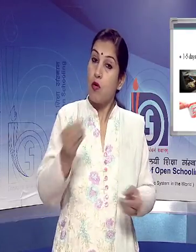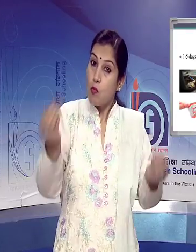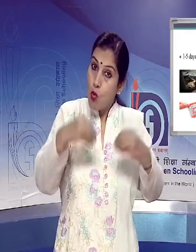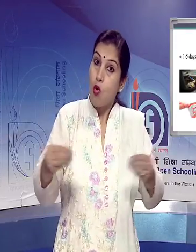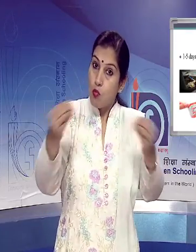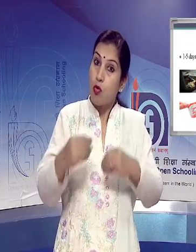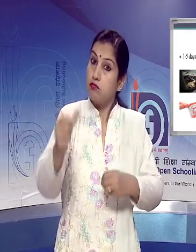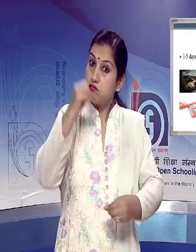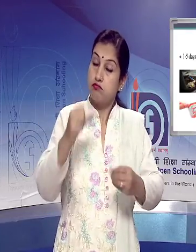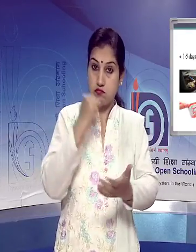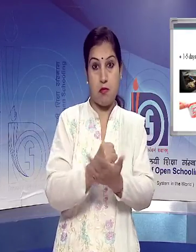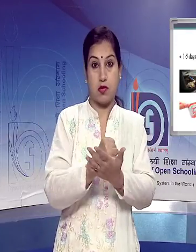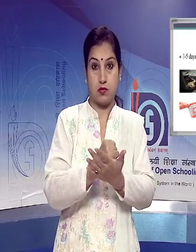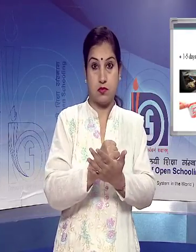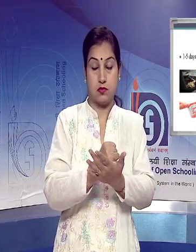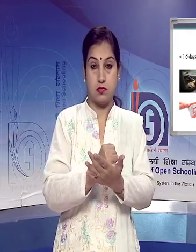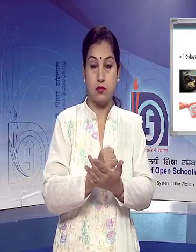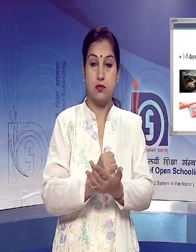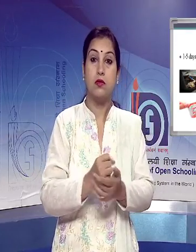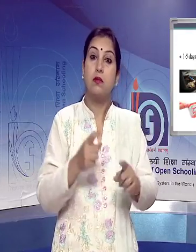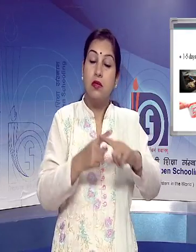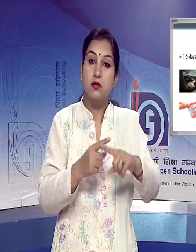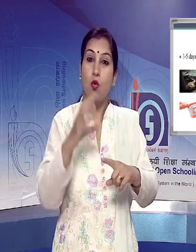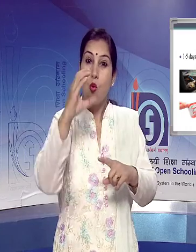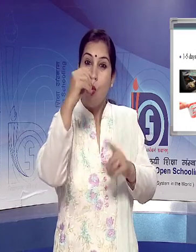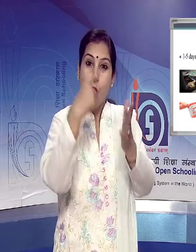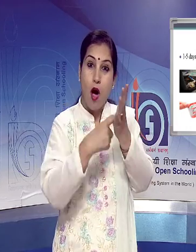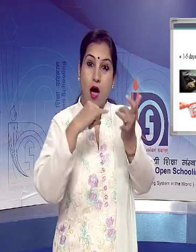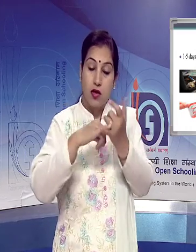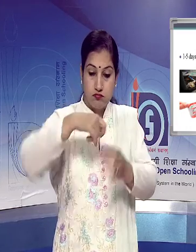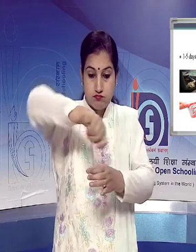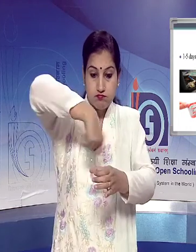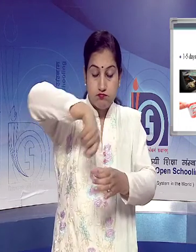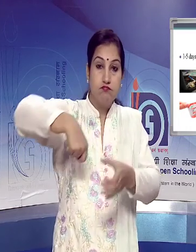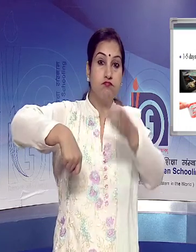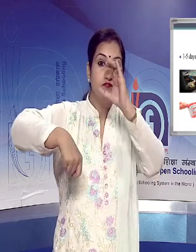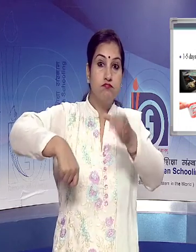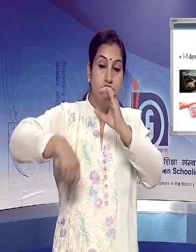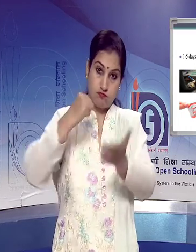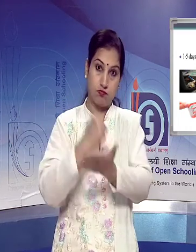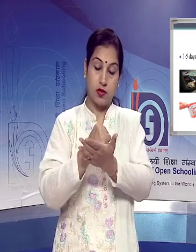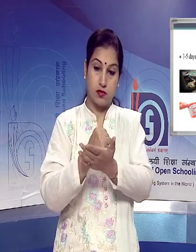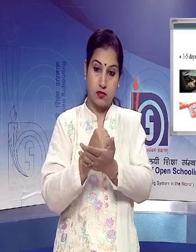Give oral rehydration solution. In short, it is named as